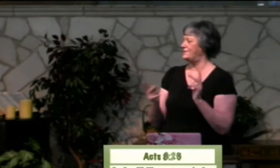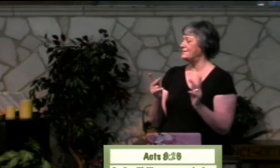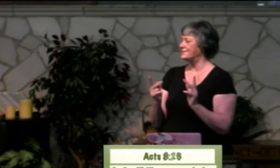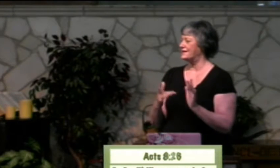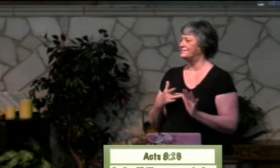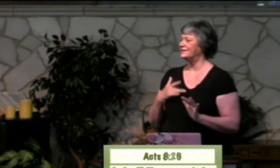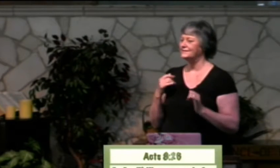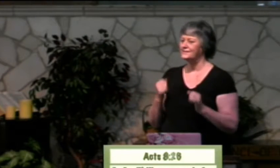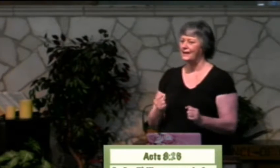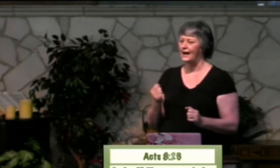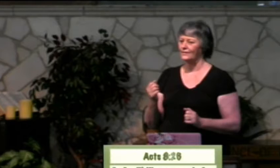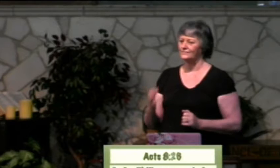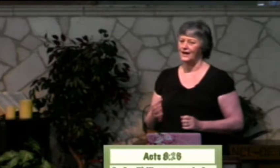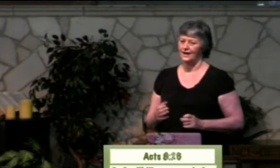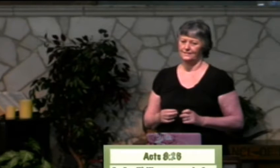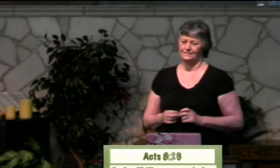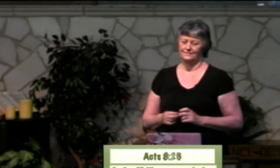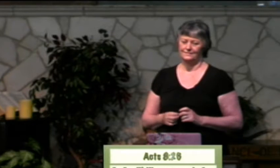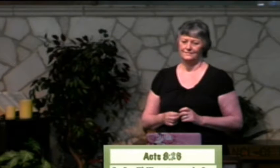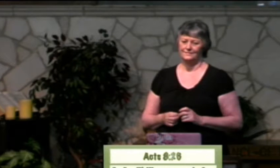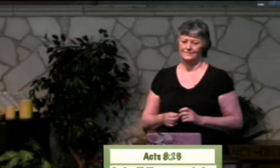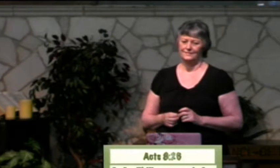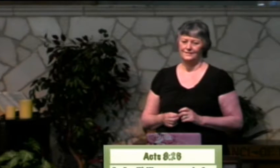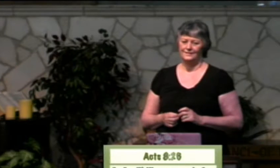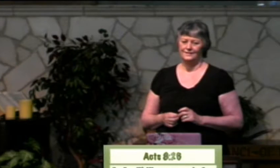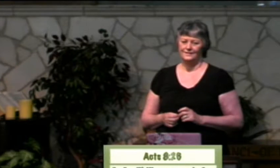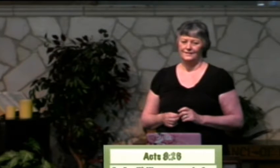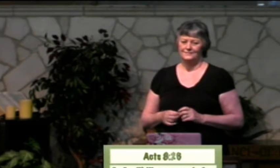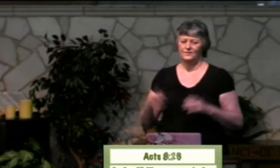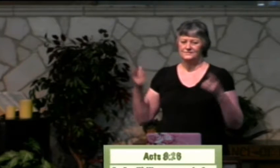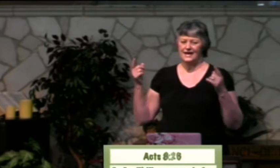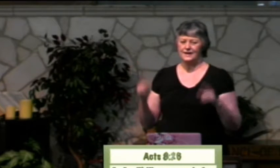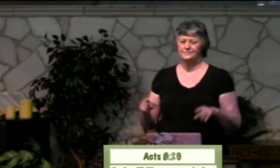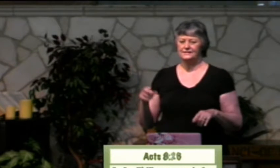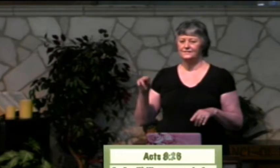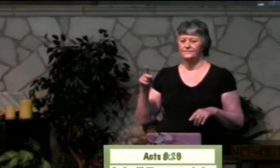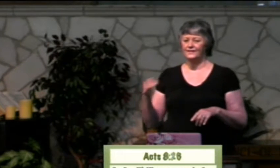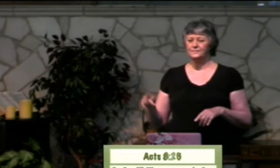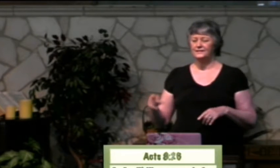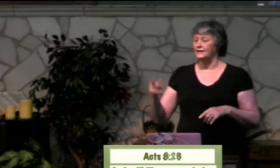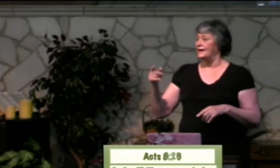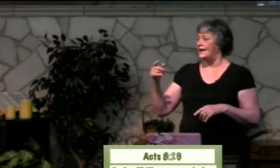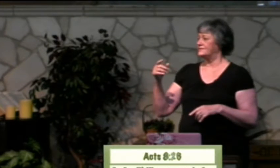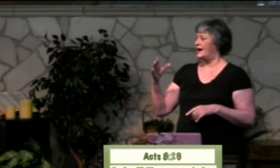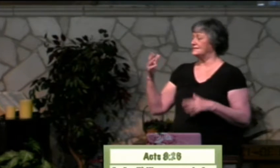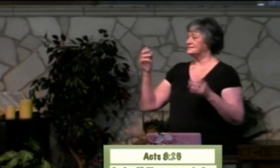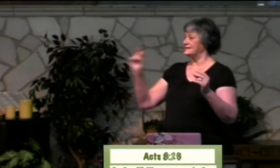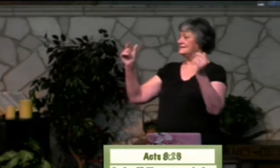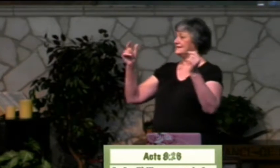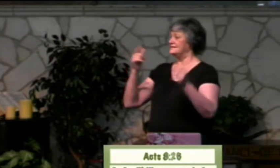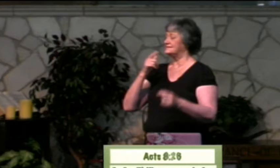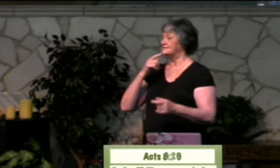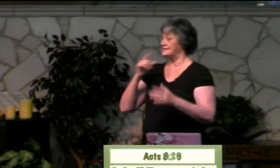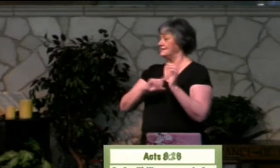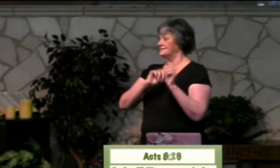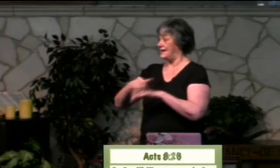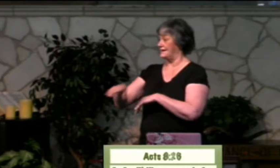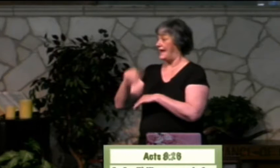people that are feeling the power of God. What was happening to Philip, and God suddenly sent an